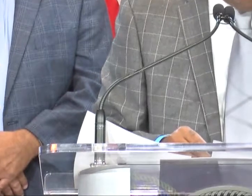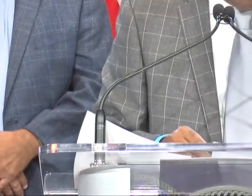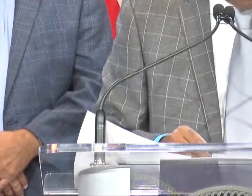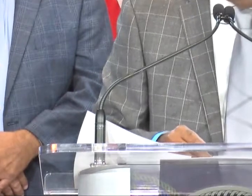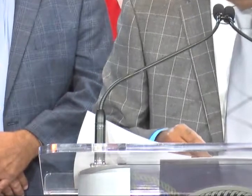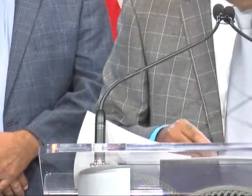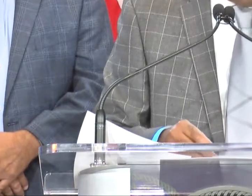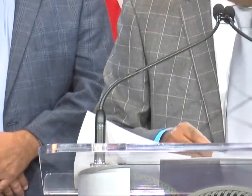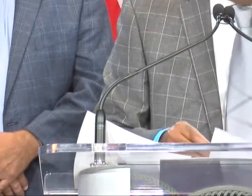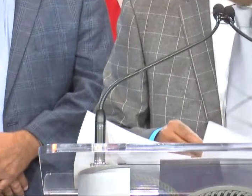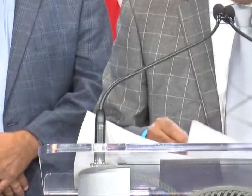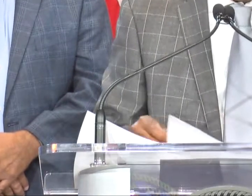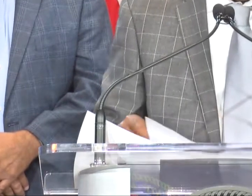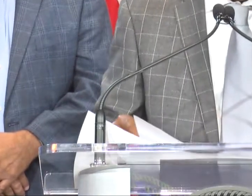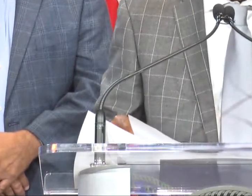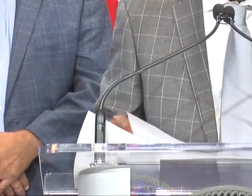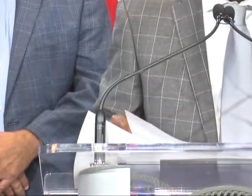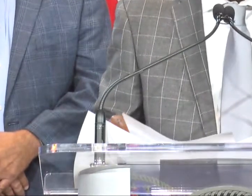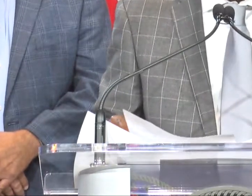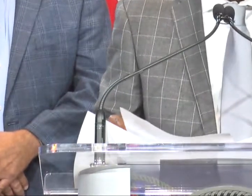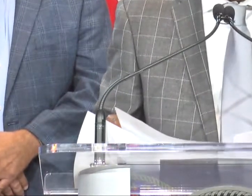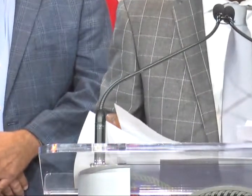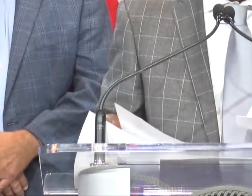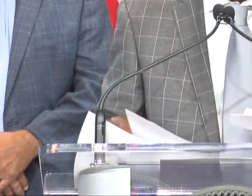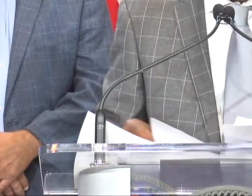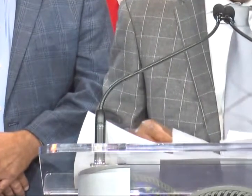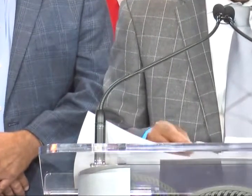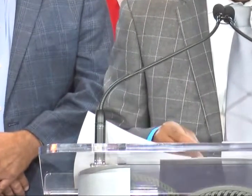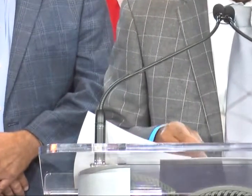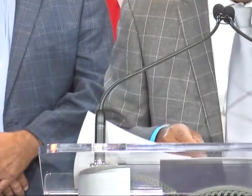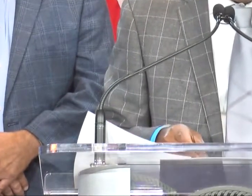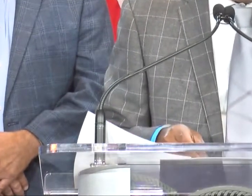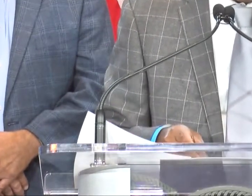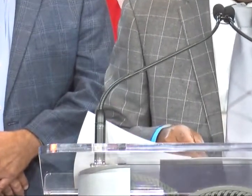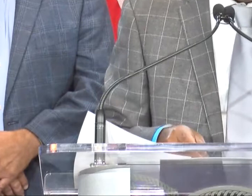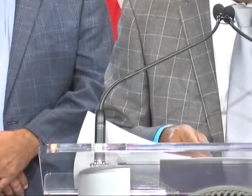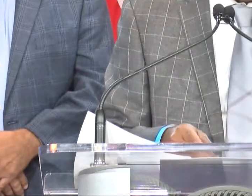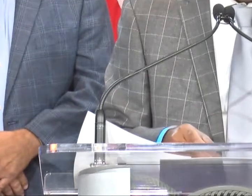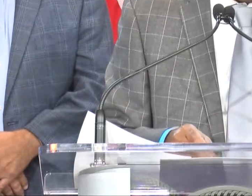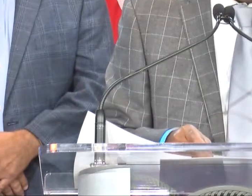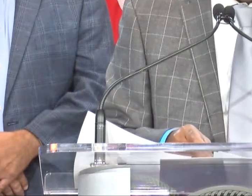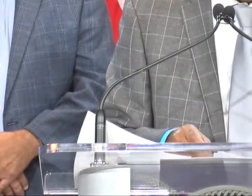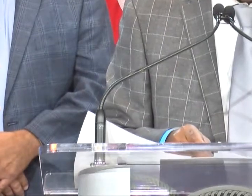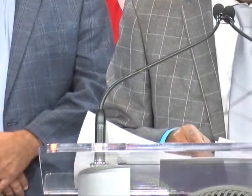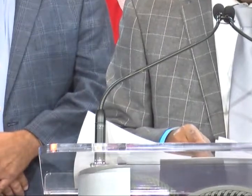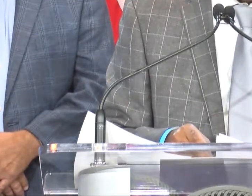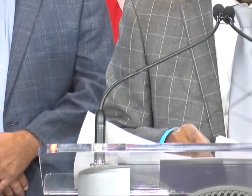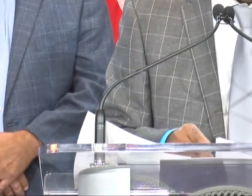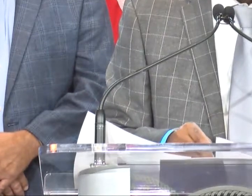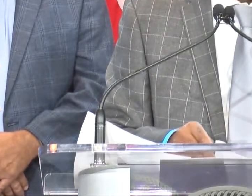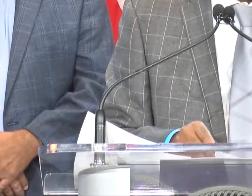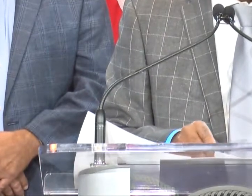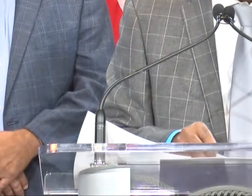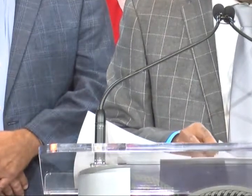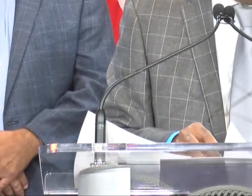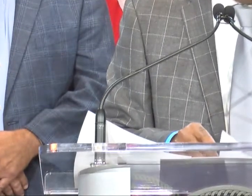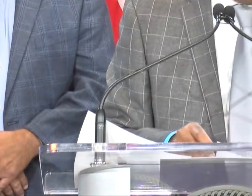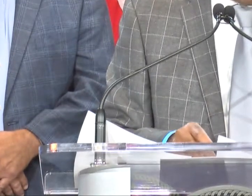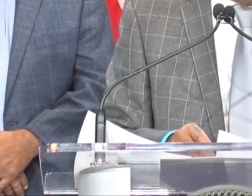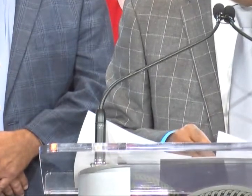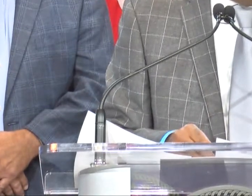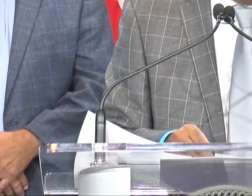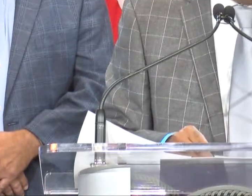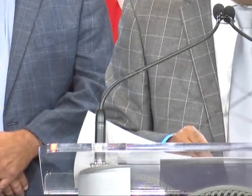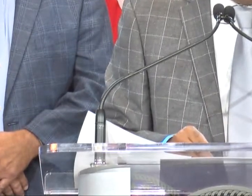concerned about their desire to be treated with basic respect and fairness, and unfortunately, those concerns have been ignored by